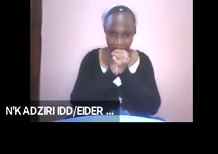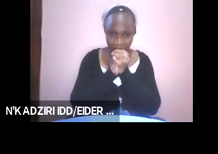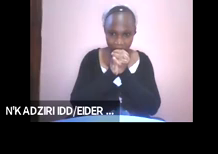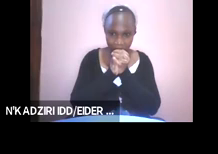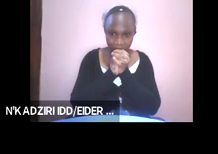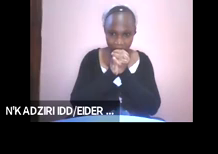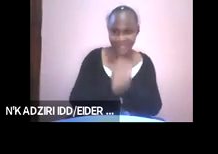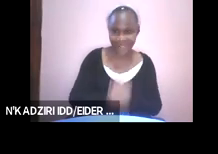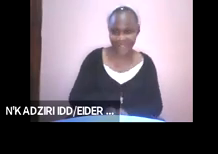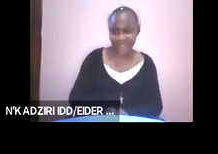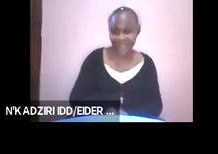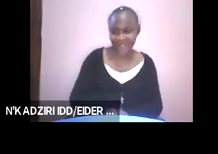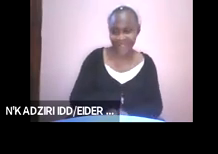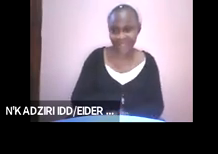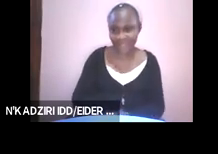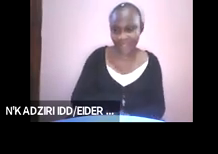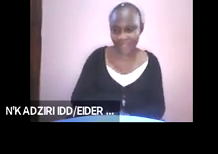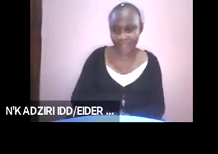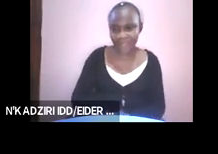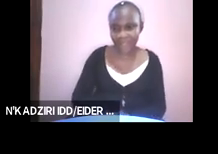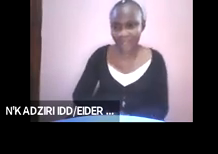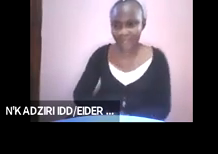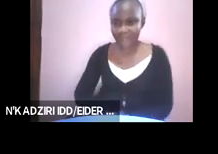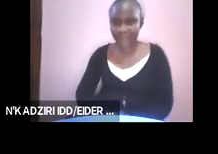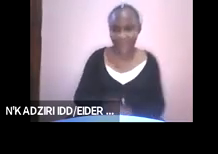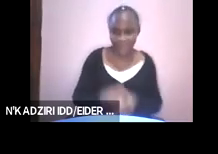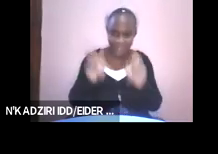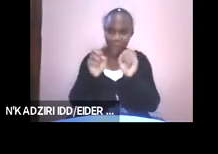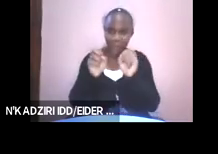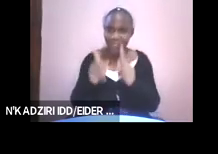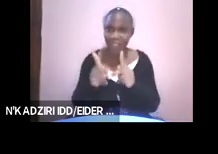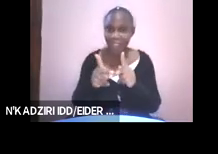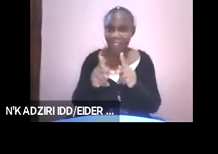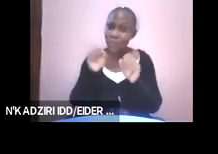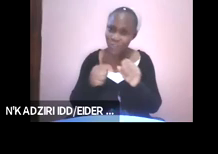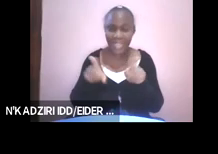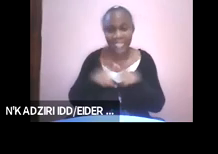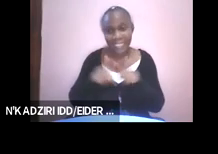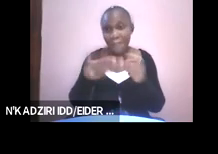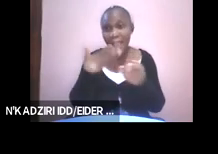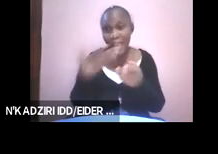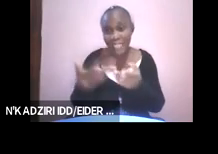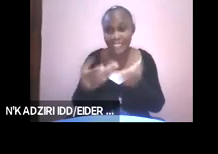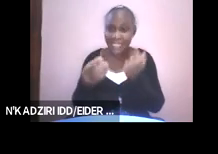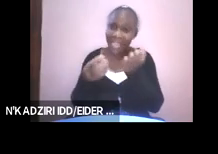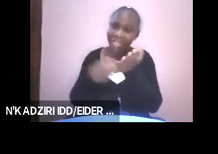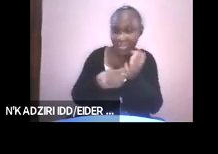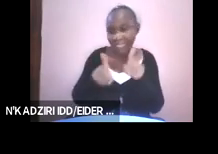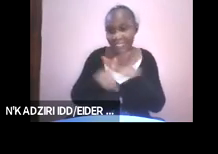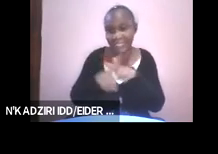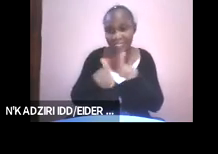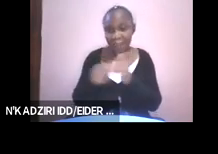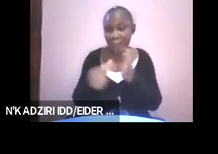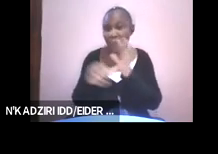representatives here. So feel free to also reply in Kiswahili if you Swahili. Anyway,